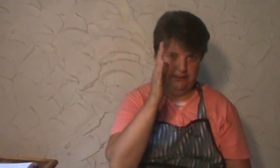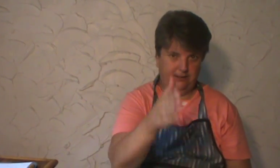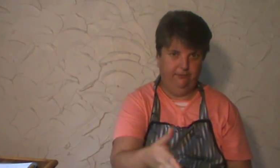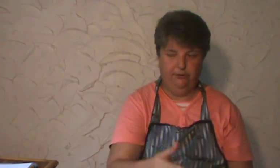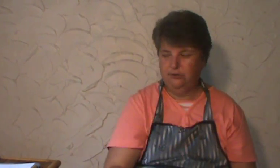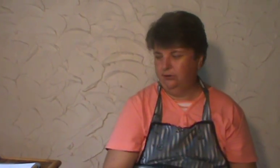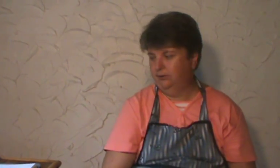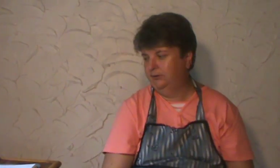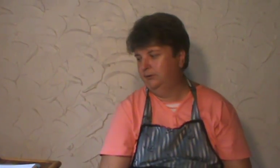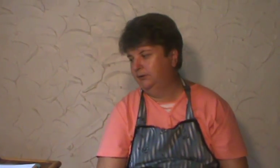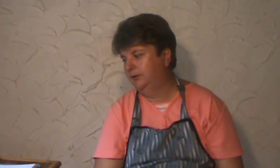in the future.